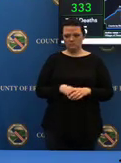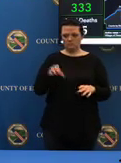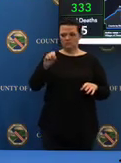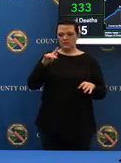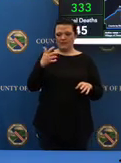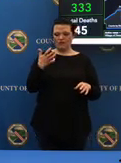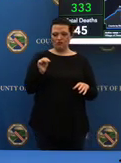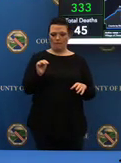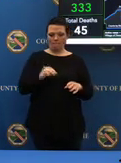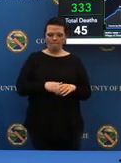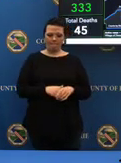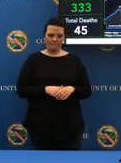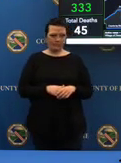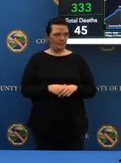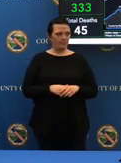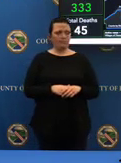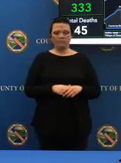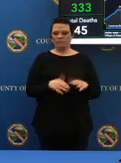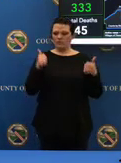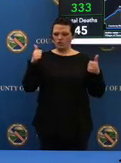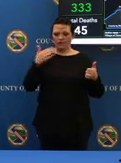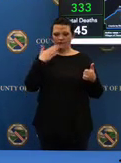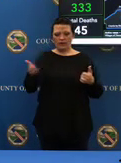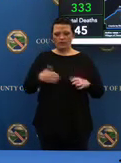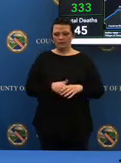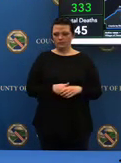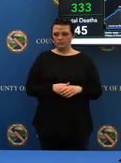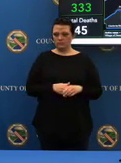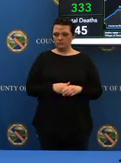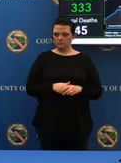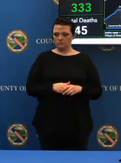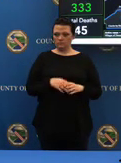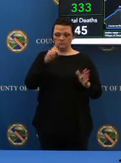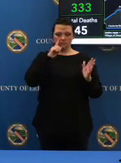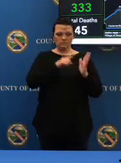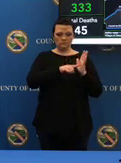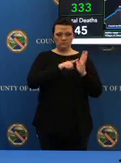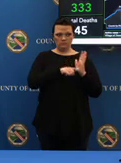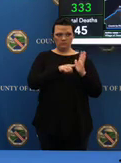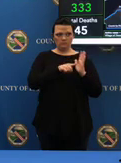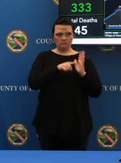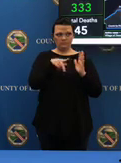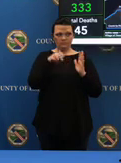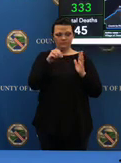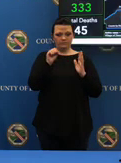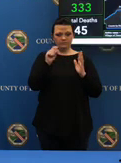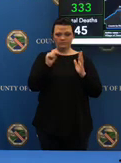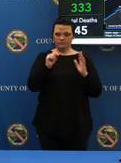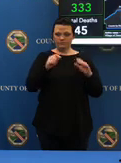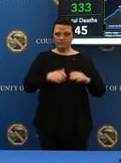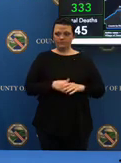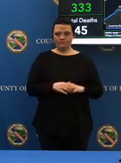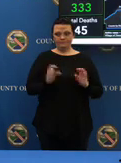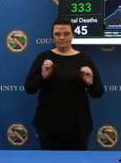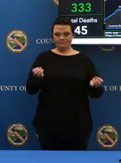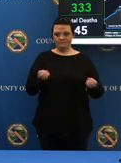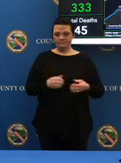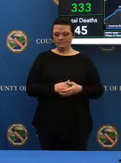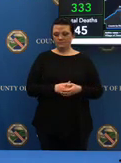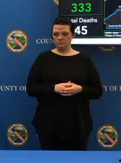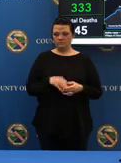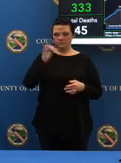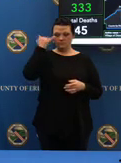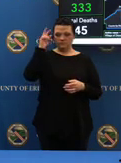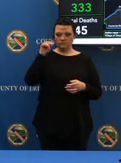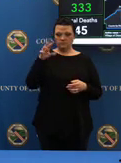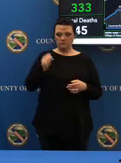Spectrum News? We're all good, thanks, Mark. Okay. Investigative Post, anybody still on? Nope.